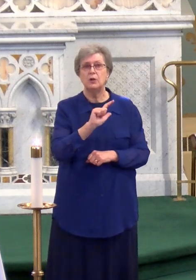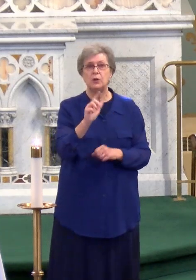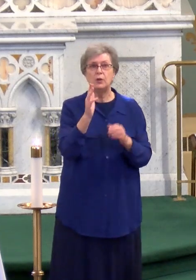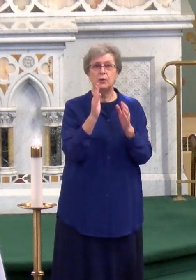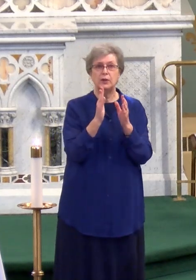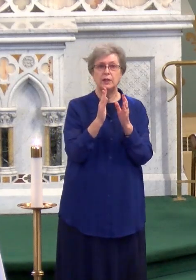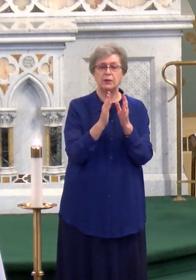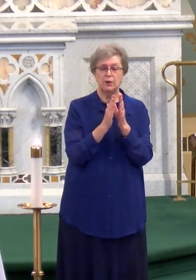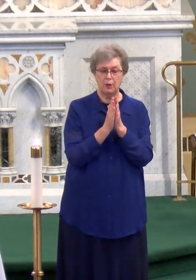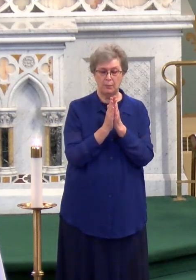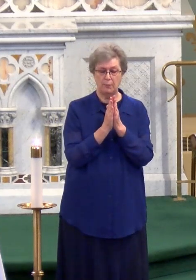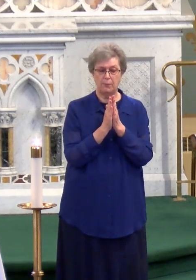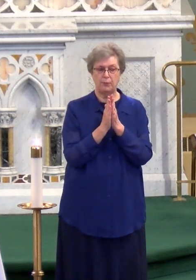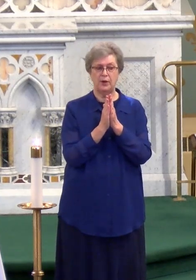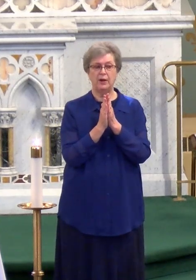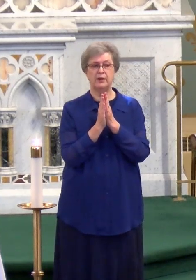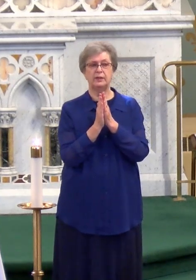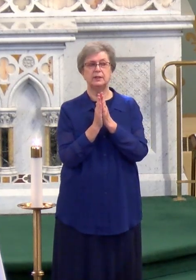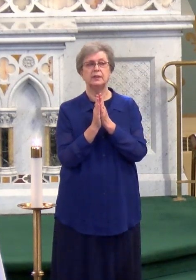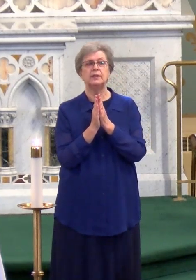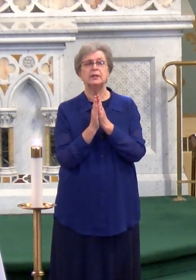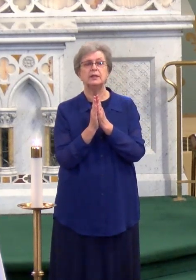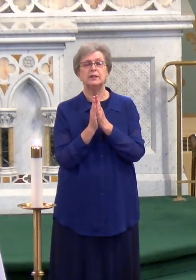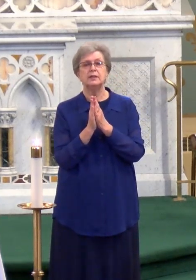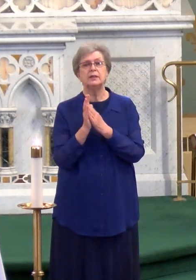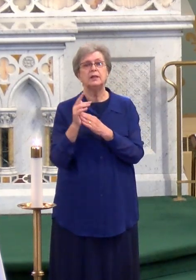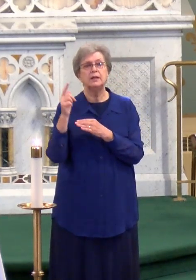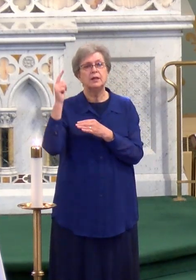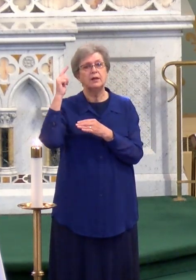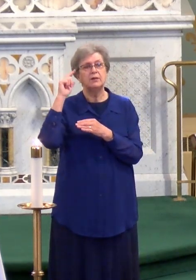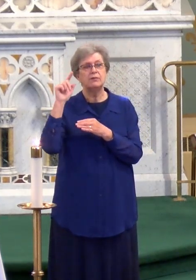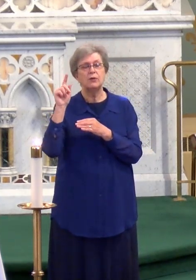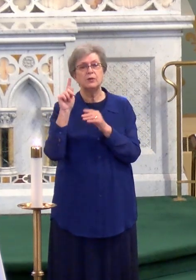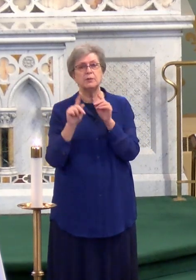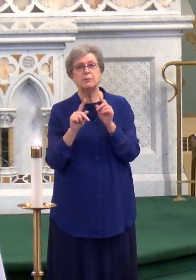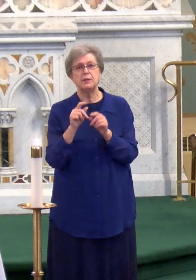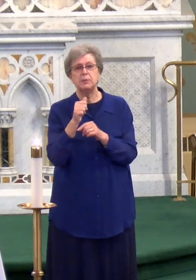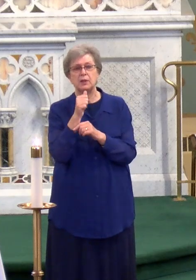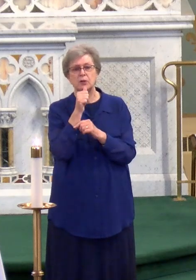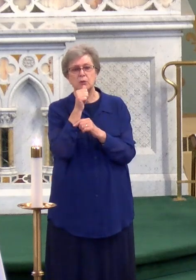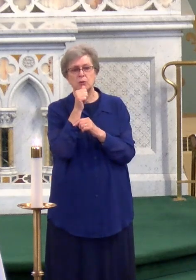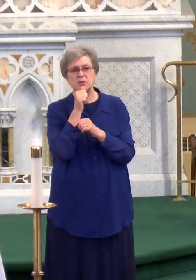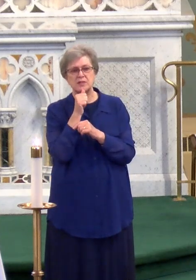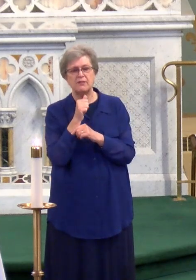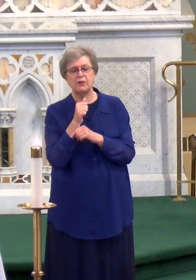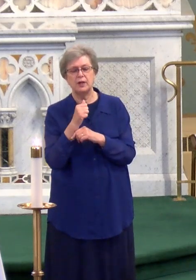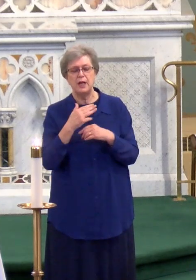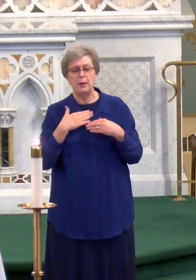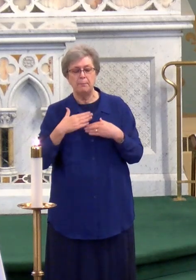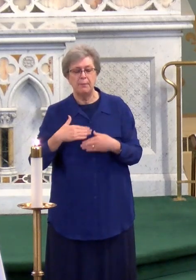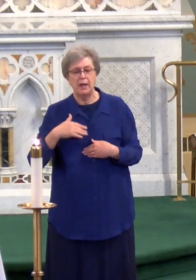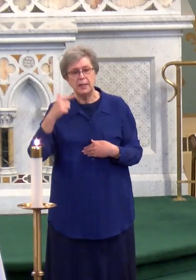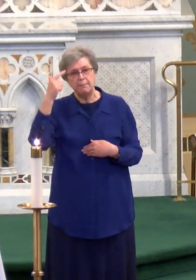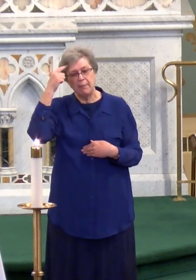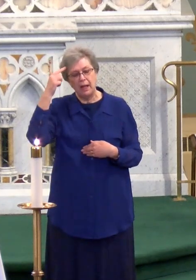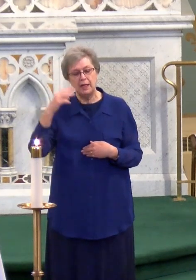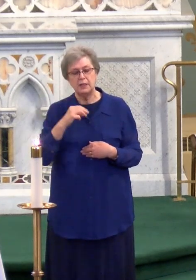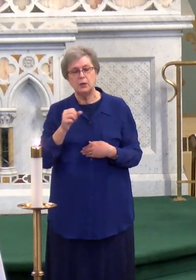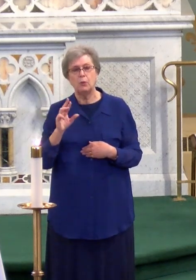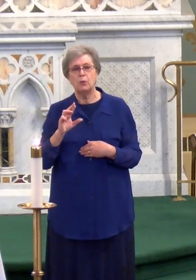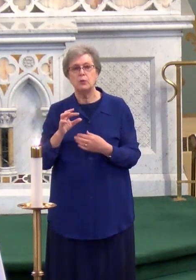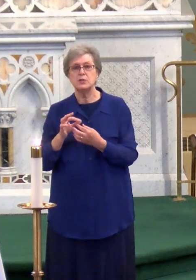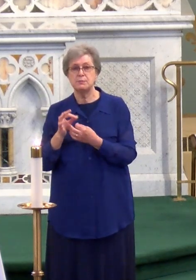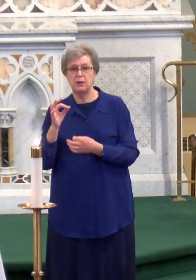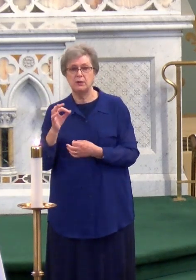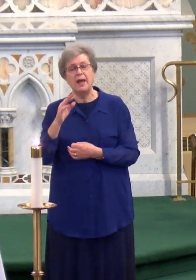Lord. Lord, hear our prayer. For those who suffer in body, mind, or spirit, that God's